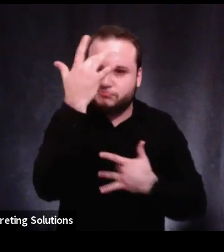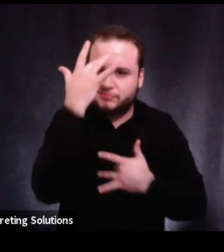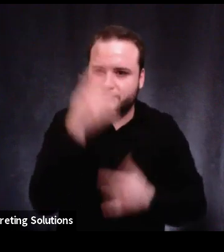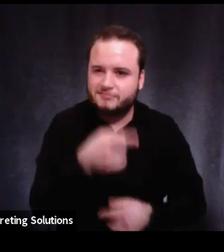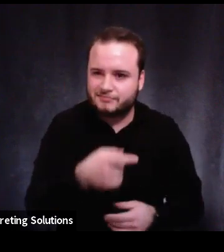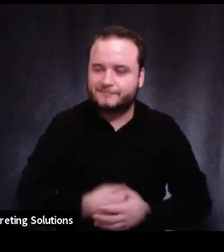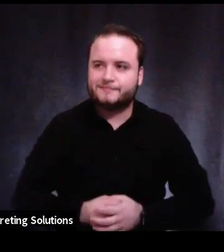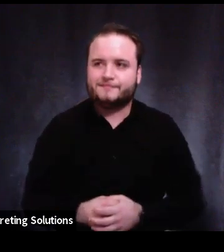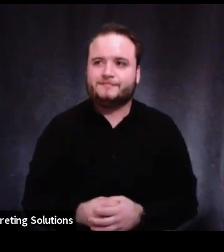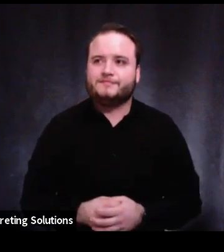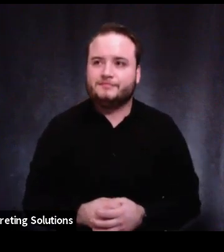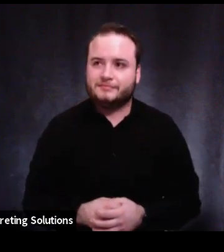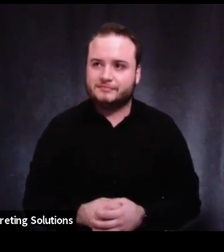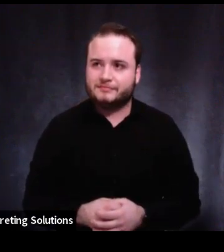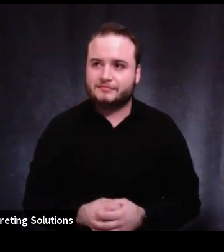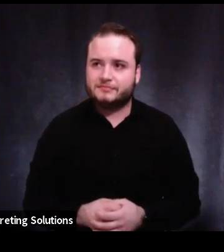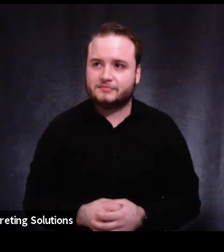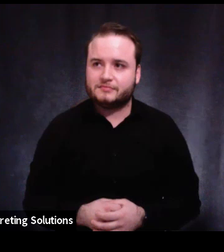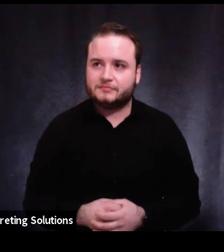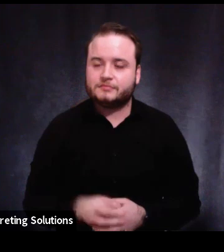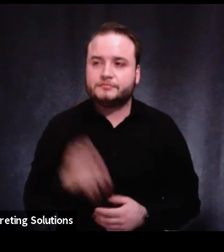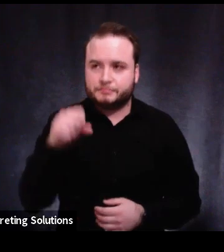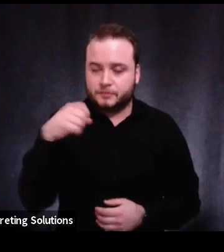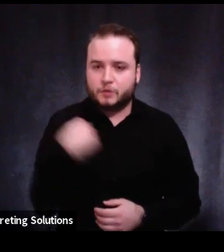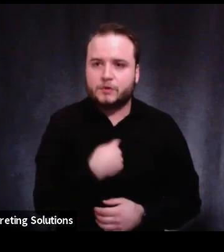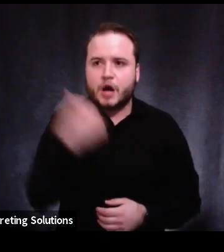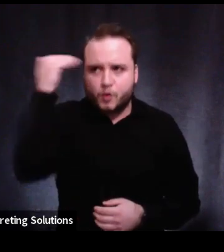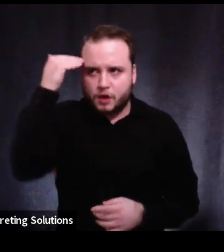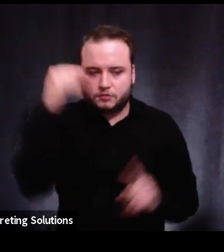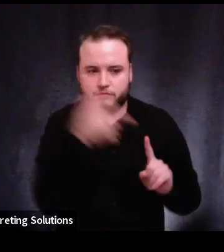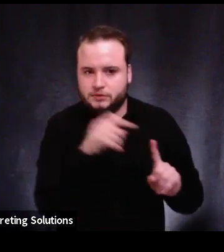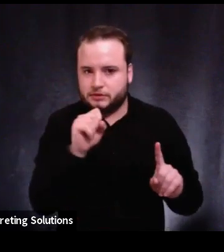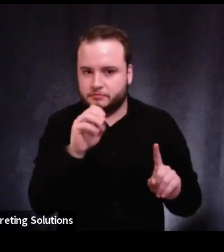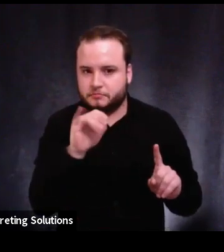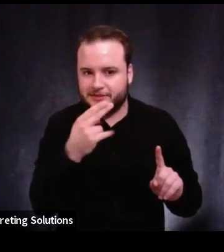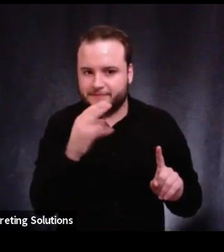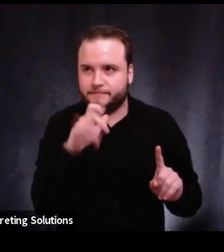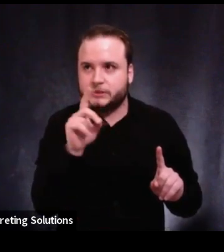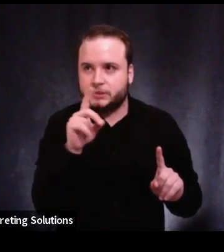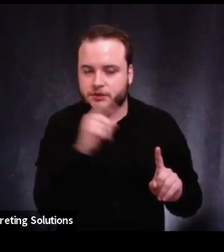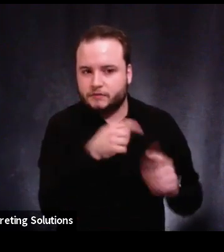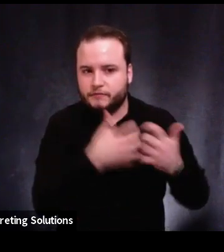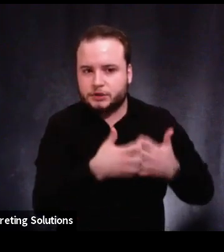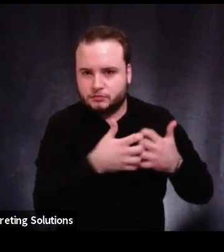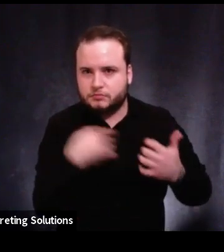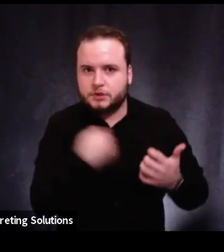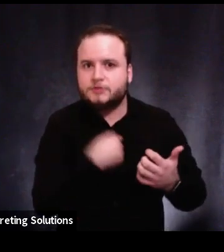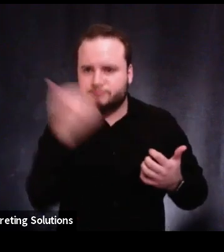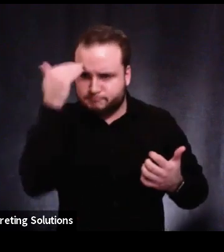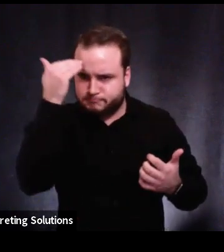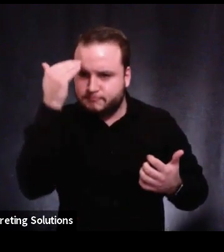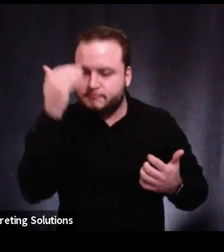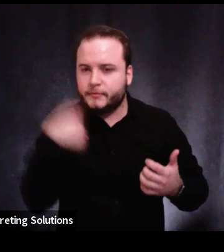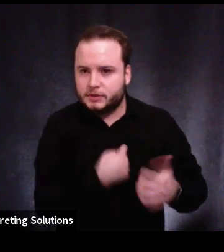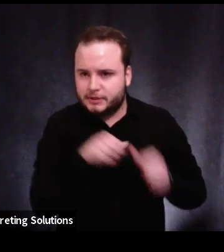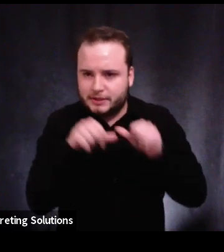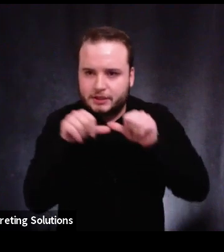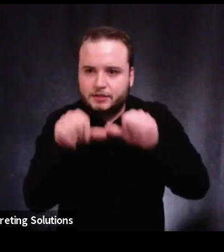of the Smithfield situation, and we'll be continuing to monitor and see if